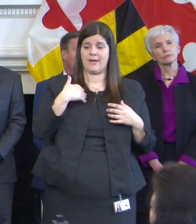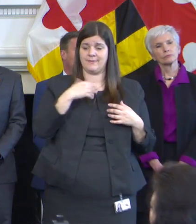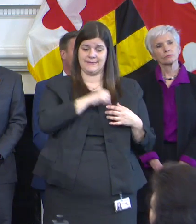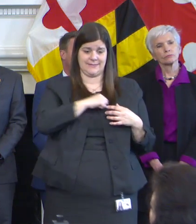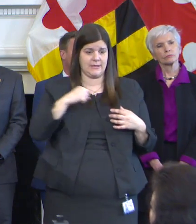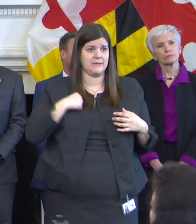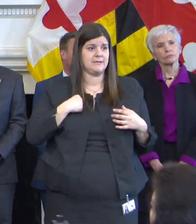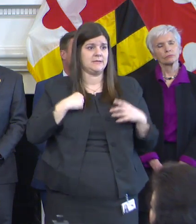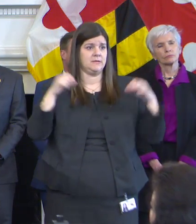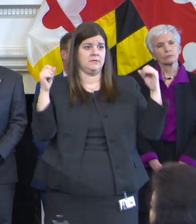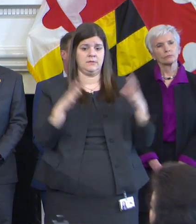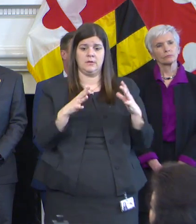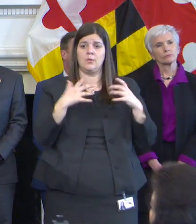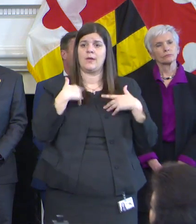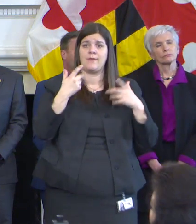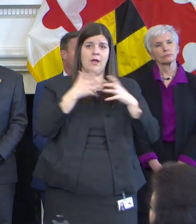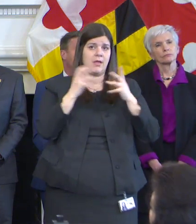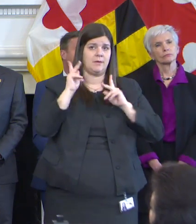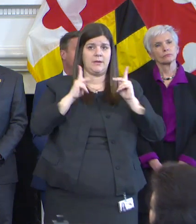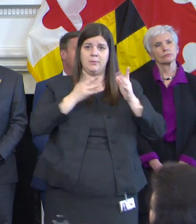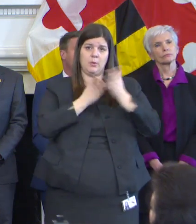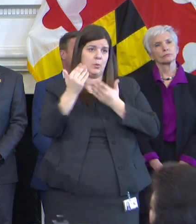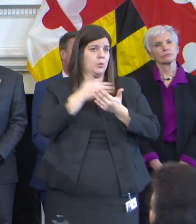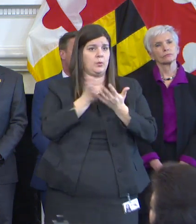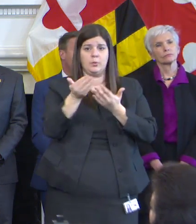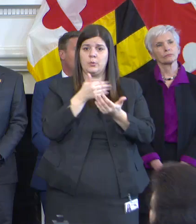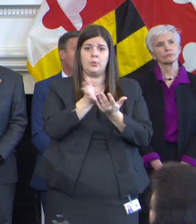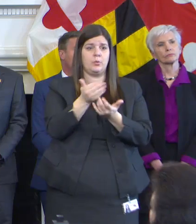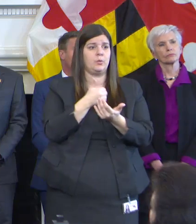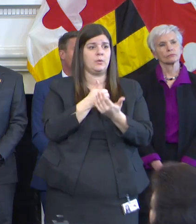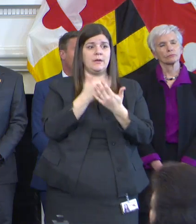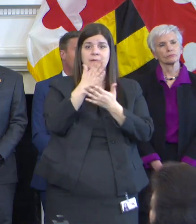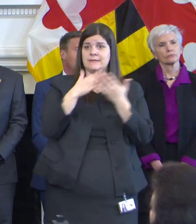very cramped. The public's through here a lot. Some of the members,